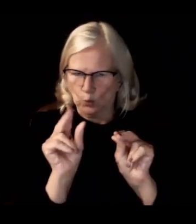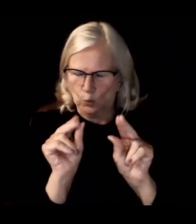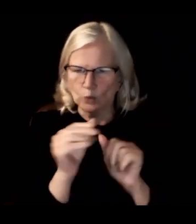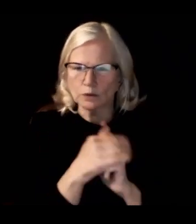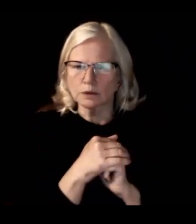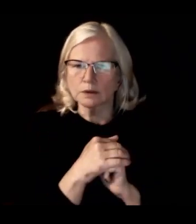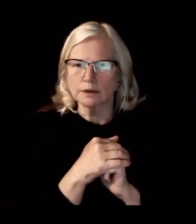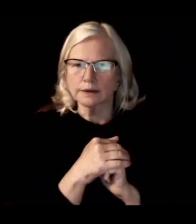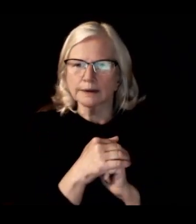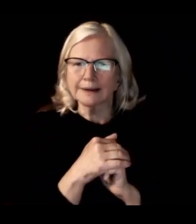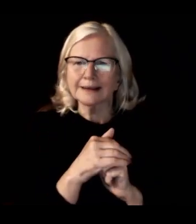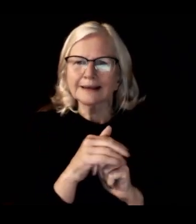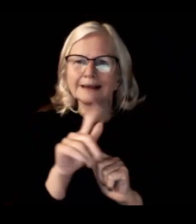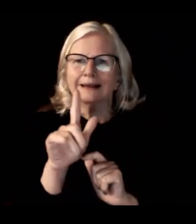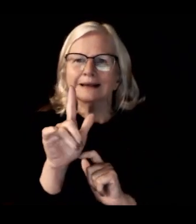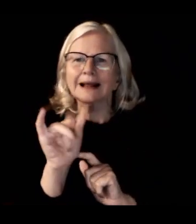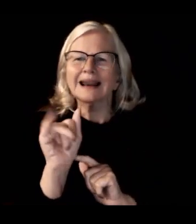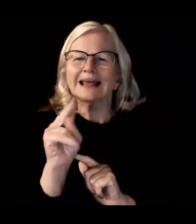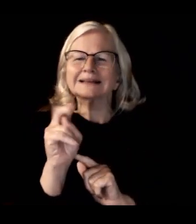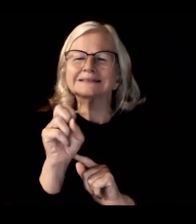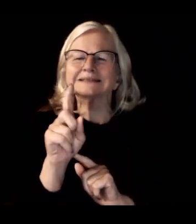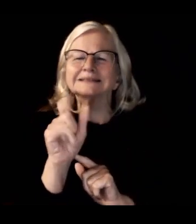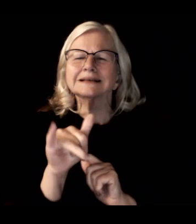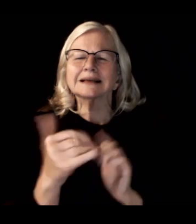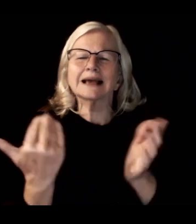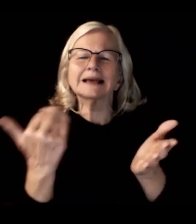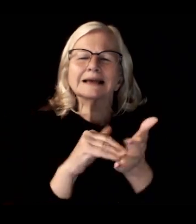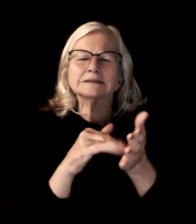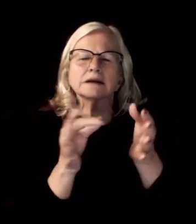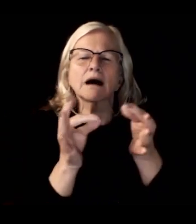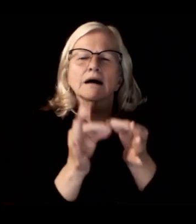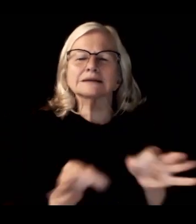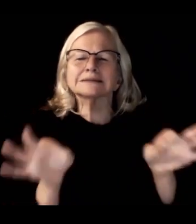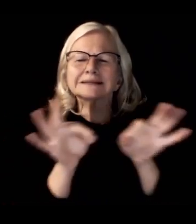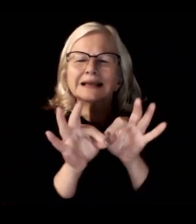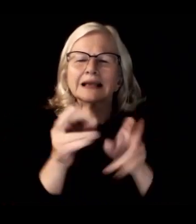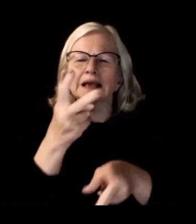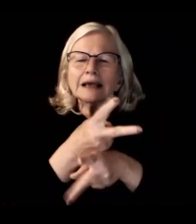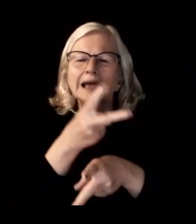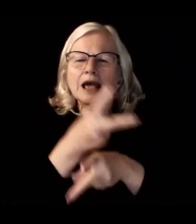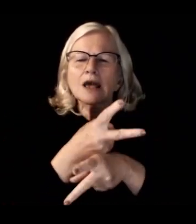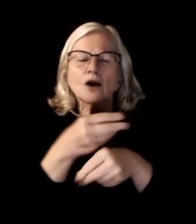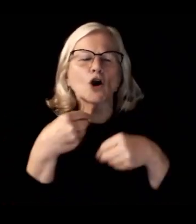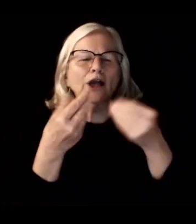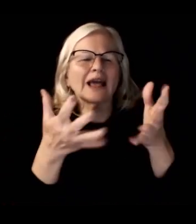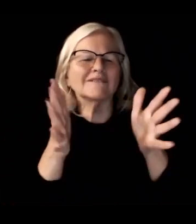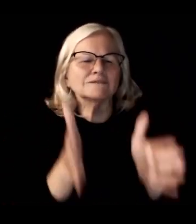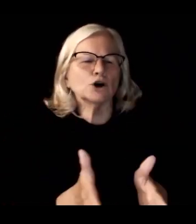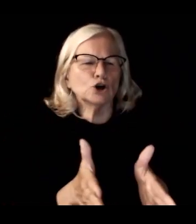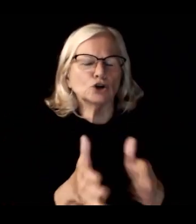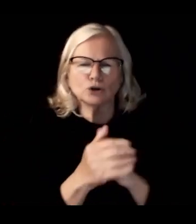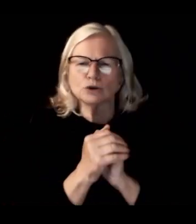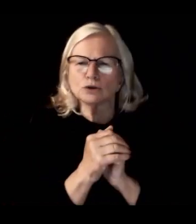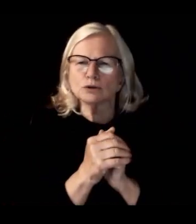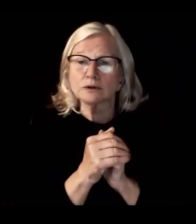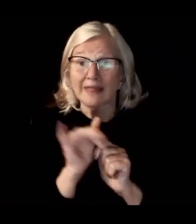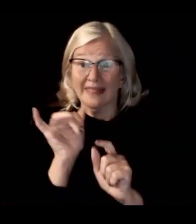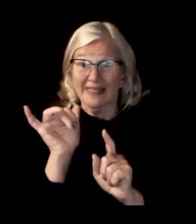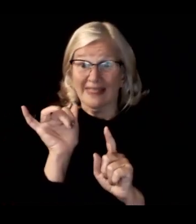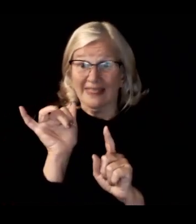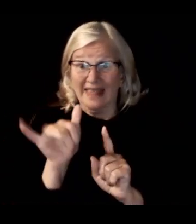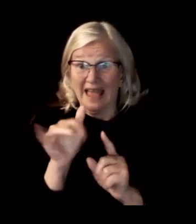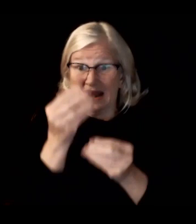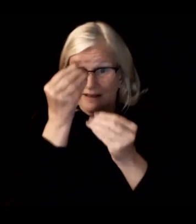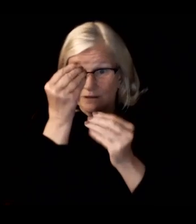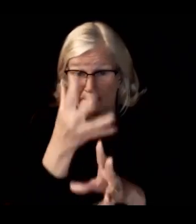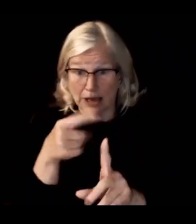on essential caregivers? That'd be great, thank you. Yeah. So the information provided was that there has not